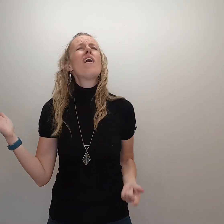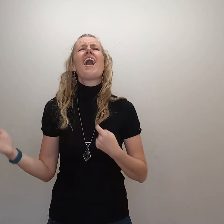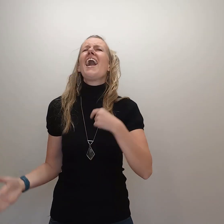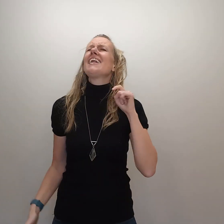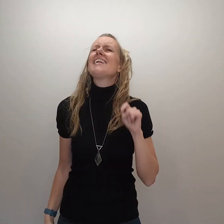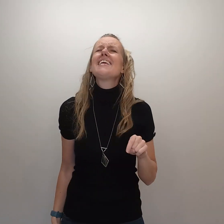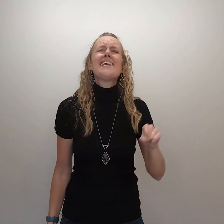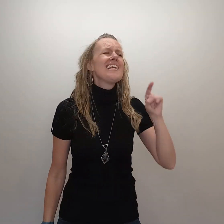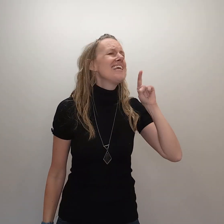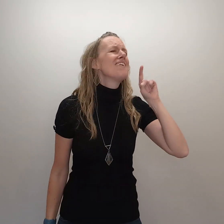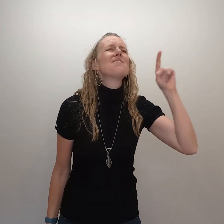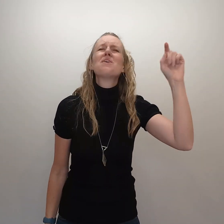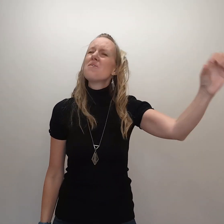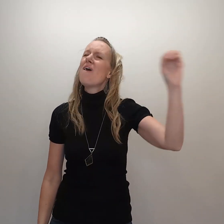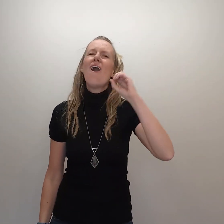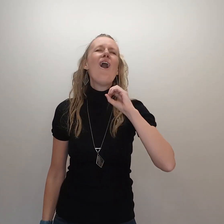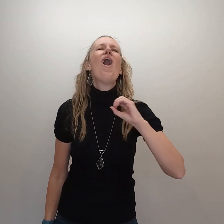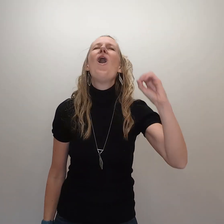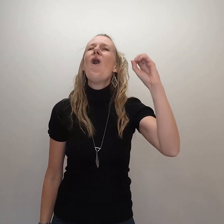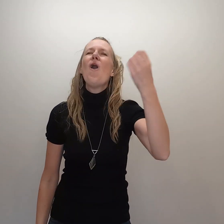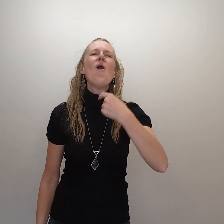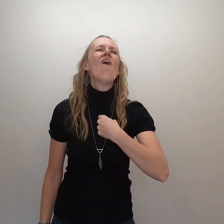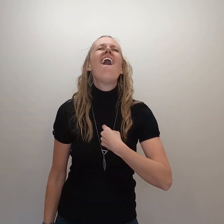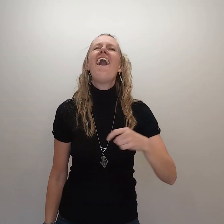Lord, I need you. Oh, I